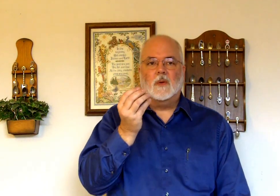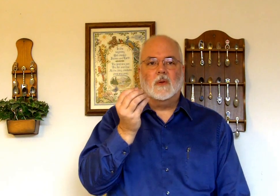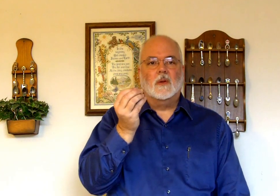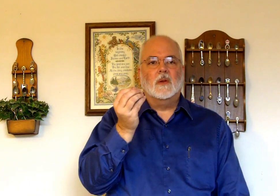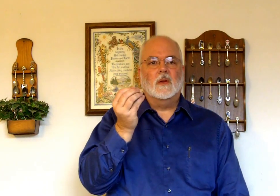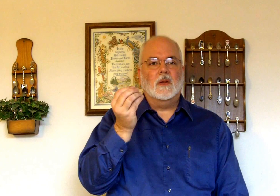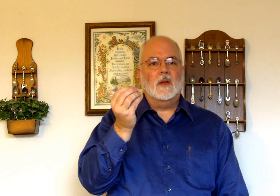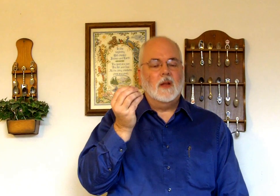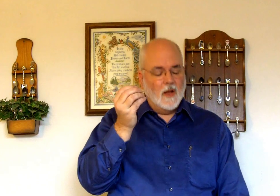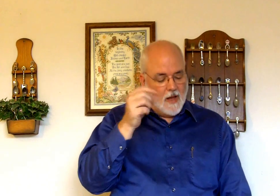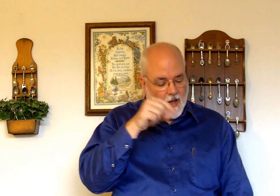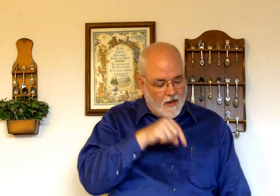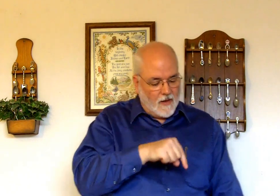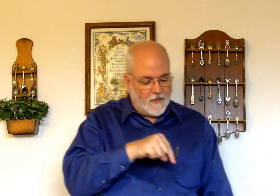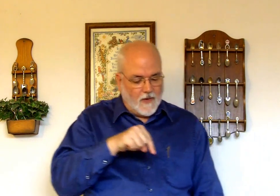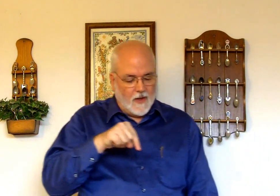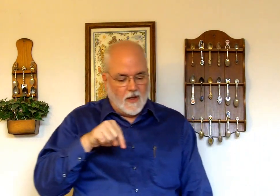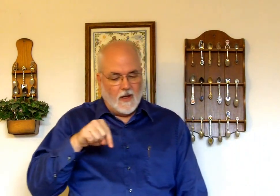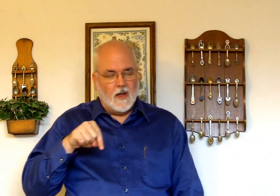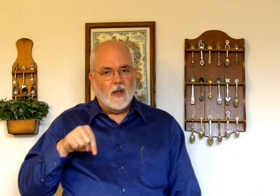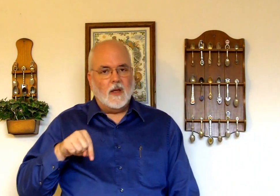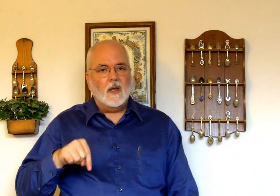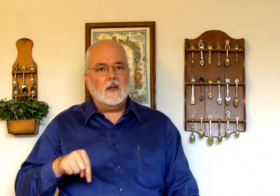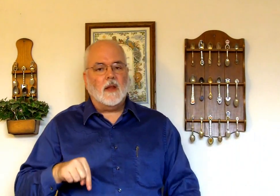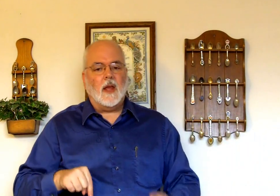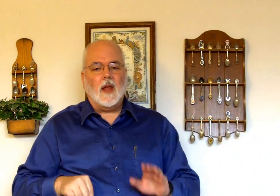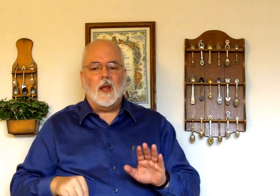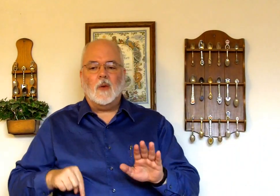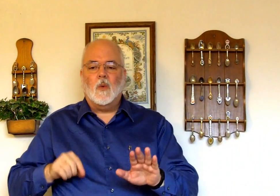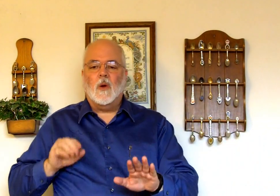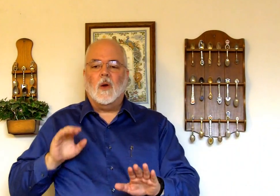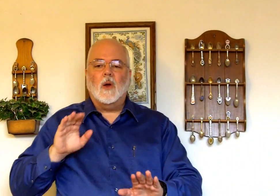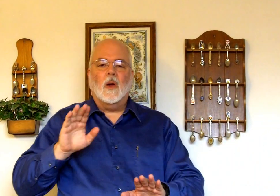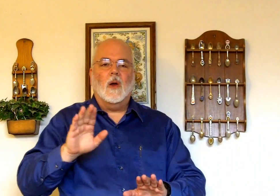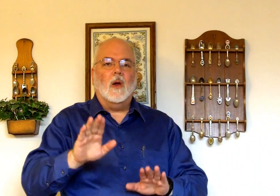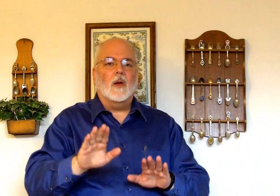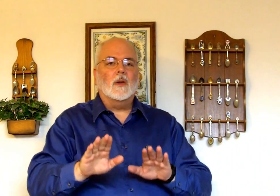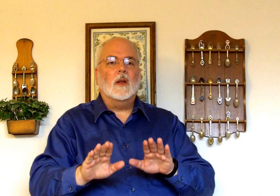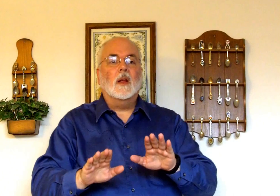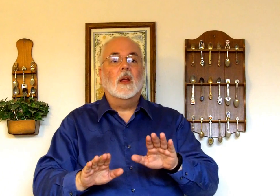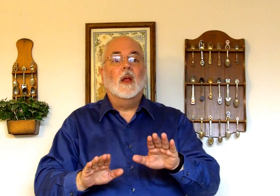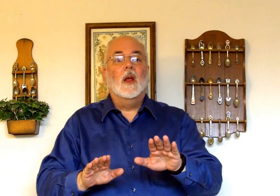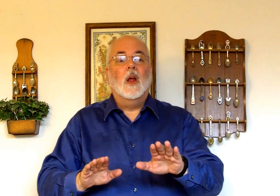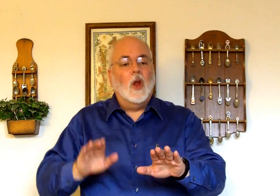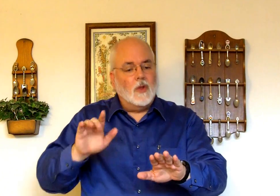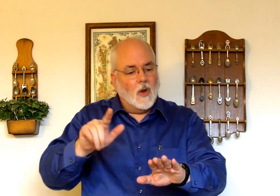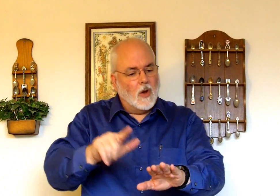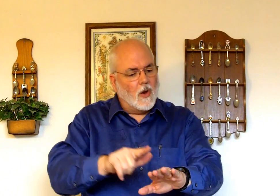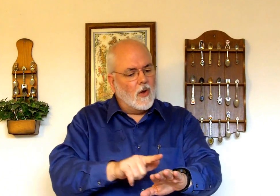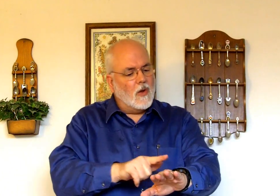beautiful the feet that walked the